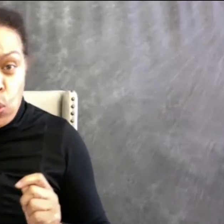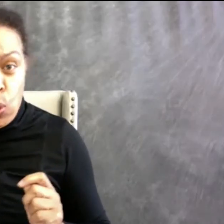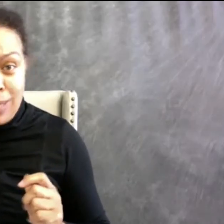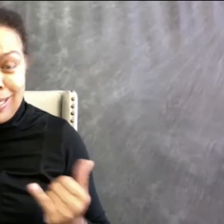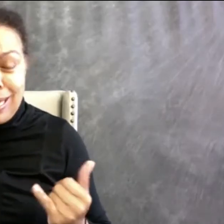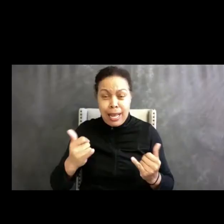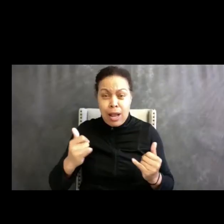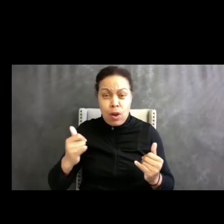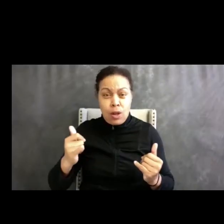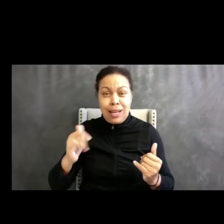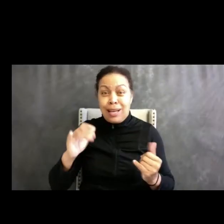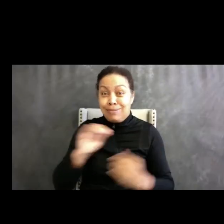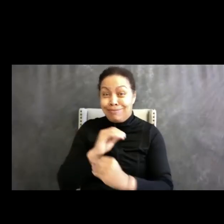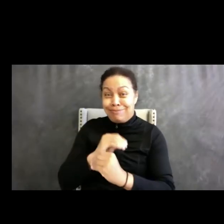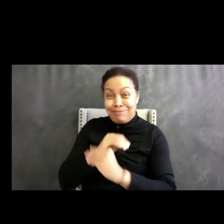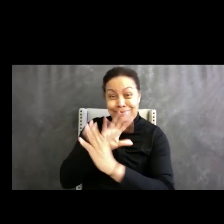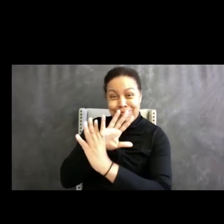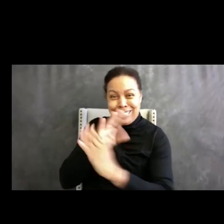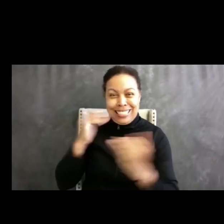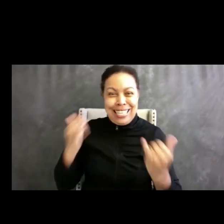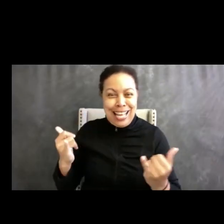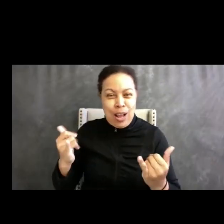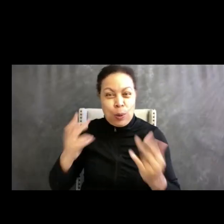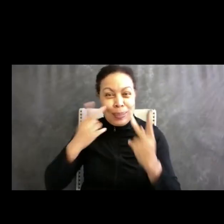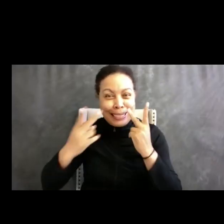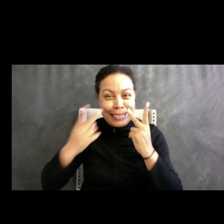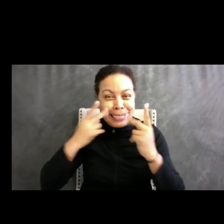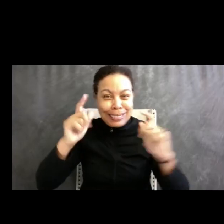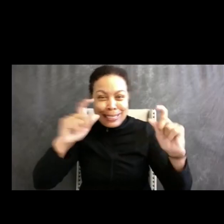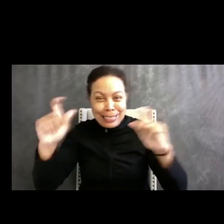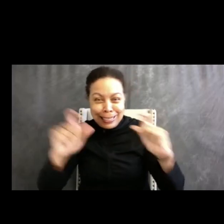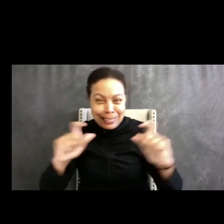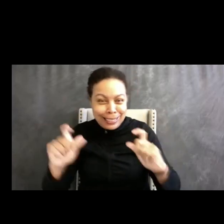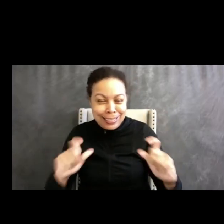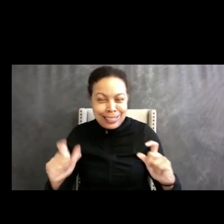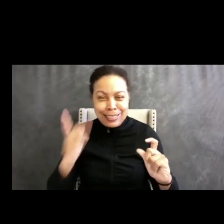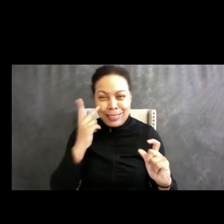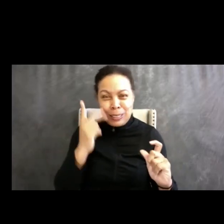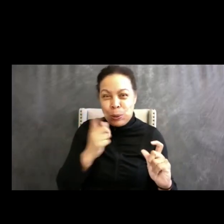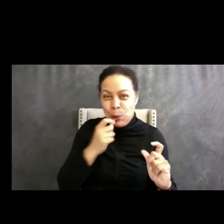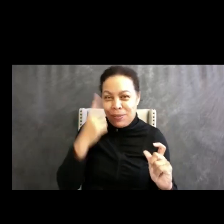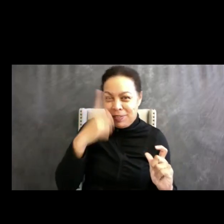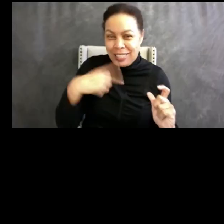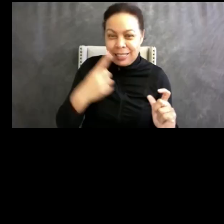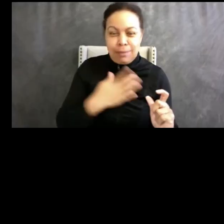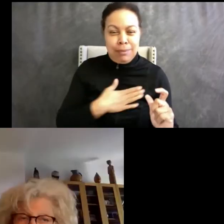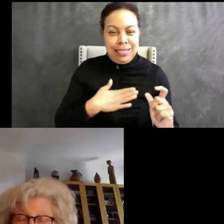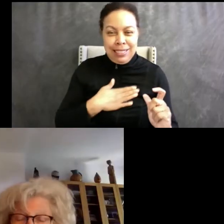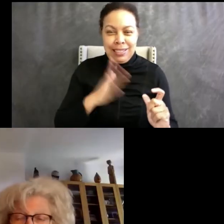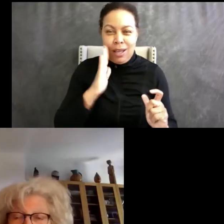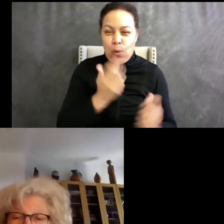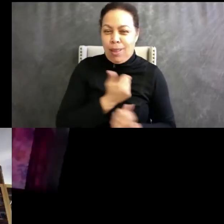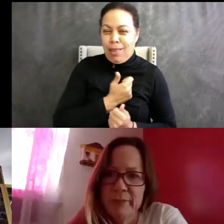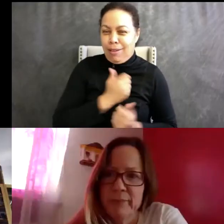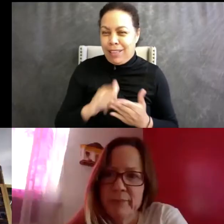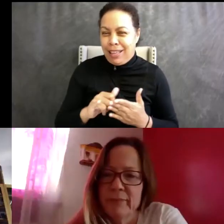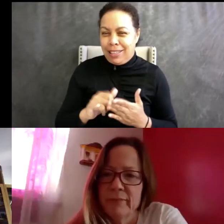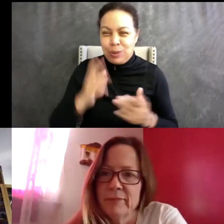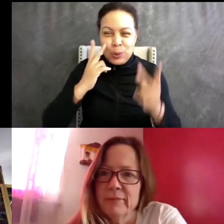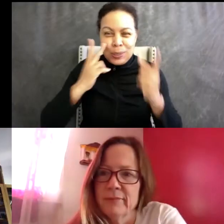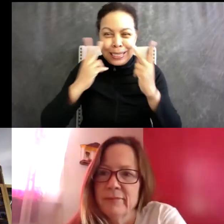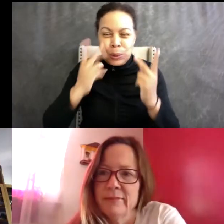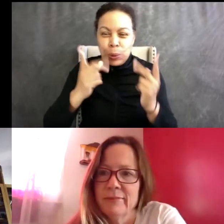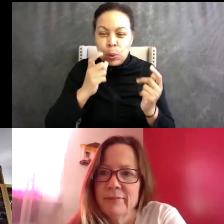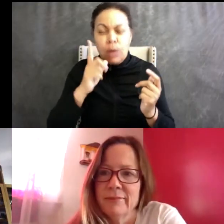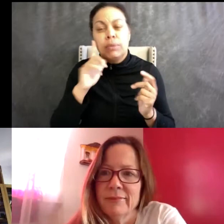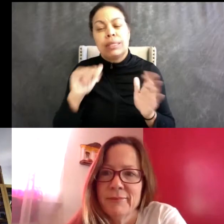turn on their video, so I can get a look at your beautiful faces. I would love for us to, because it's such a